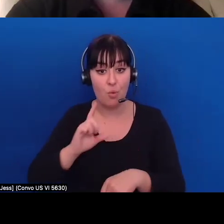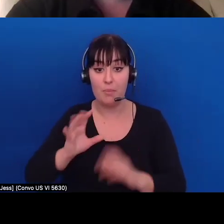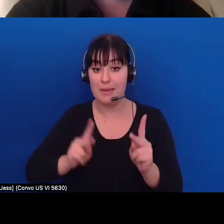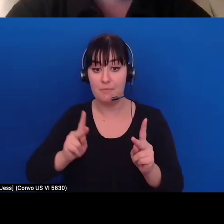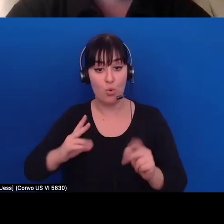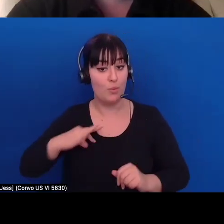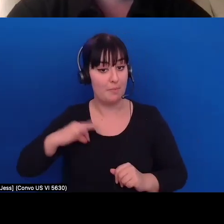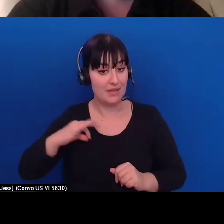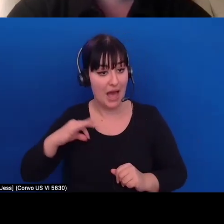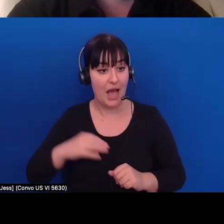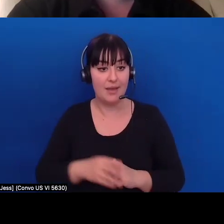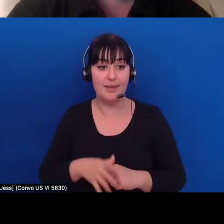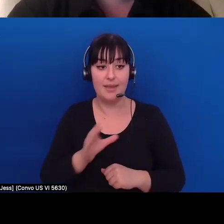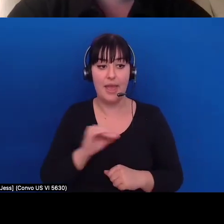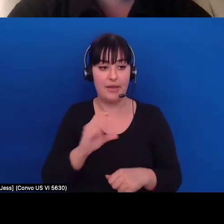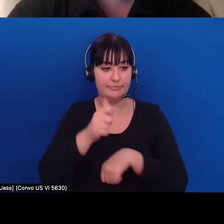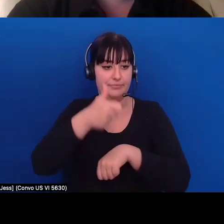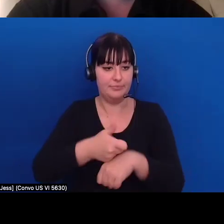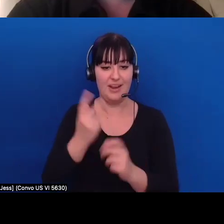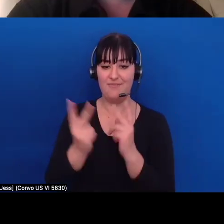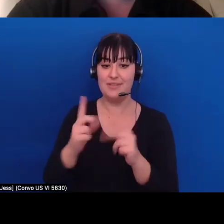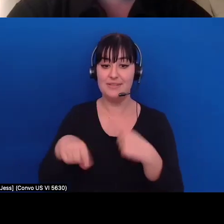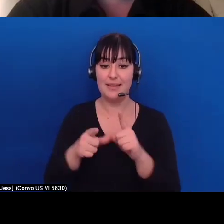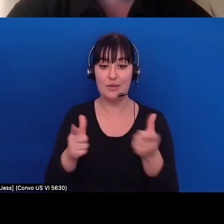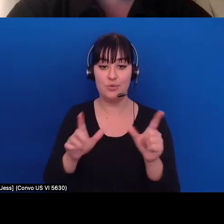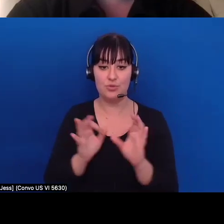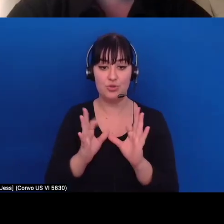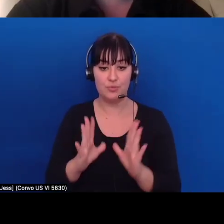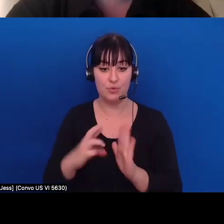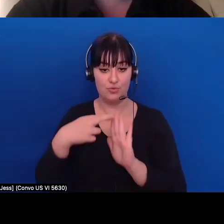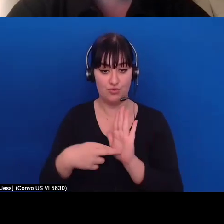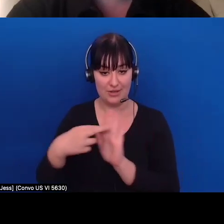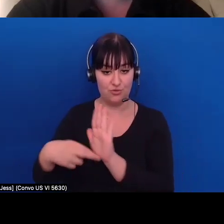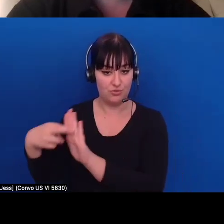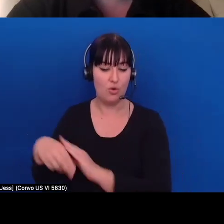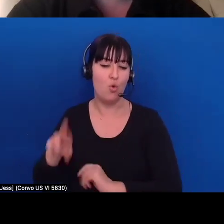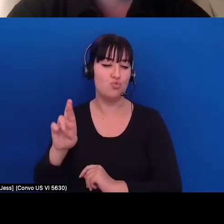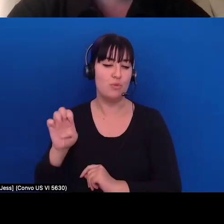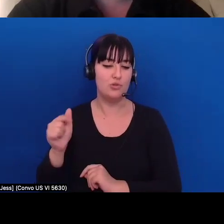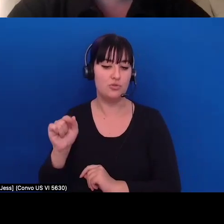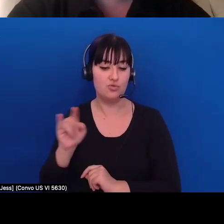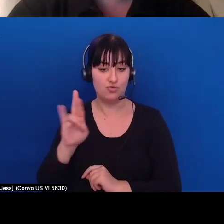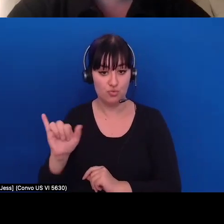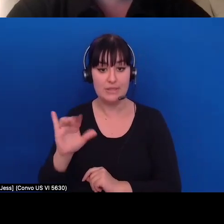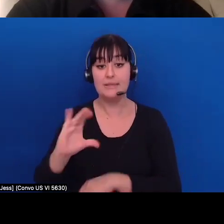a visiting sign language interpreter registry, developing a website, and seeking funding